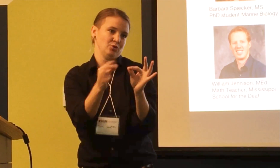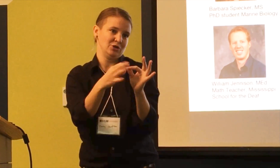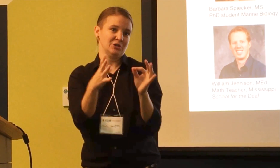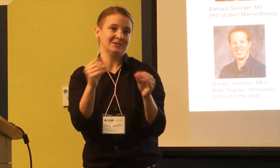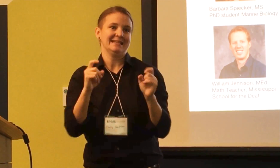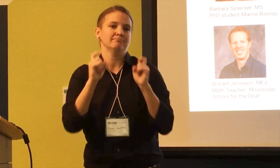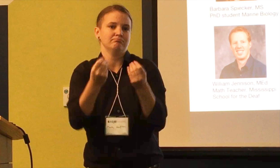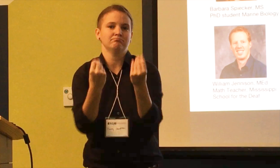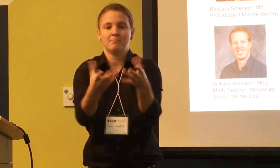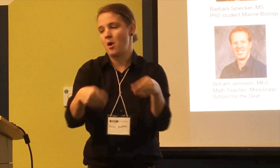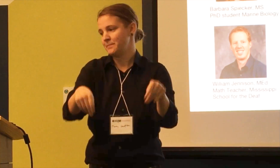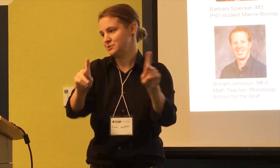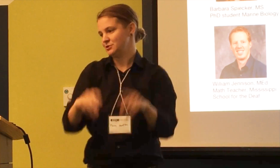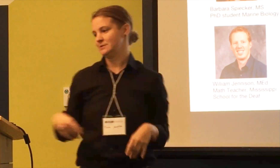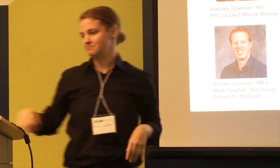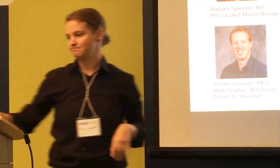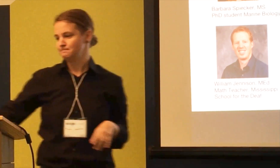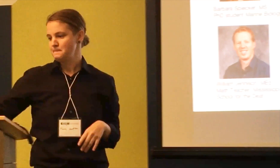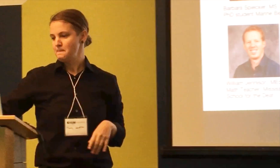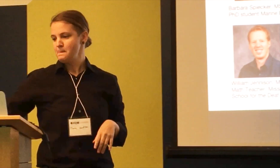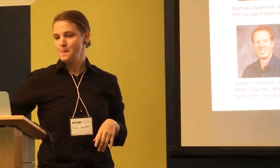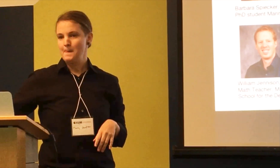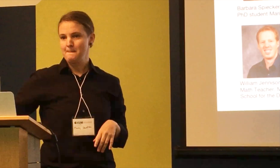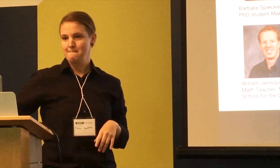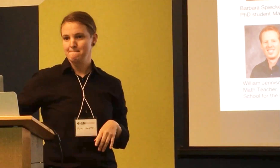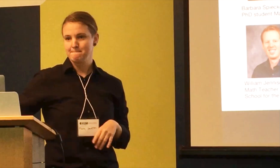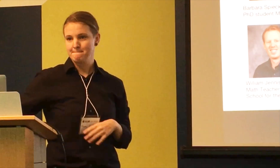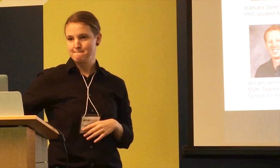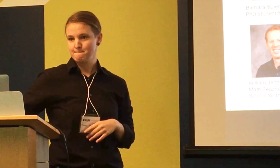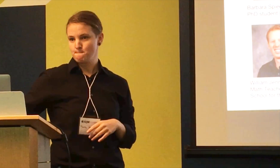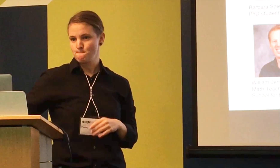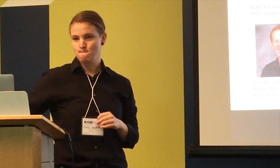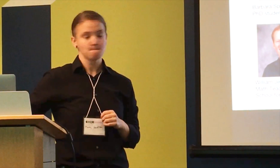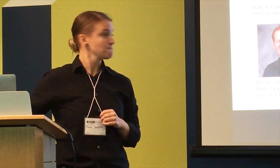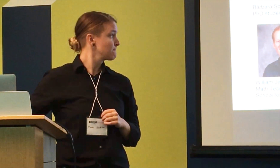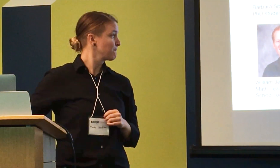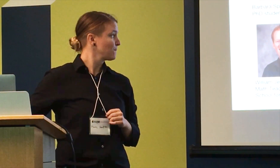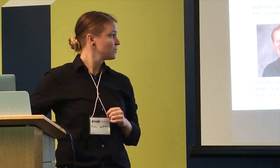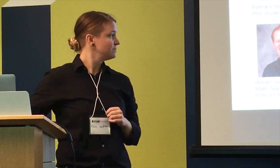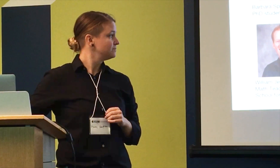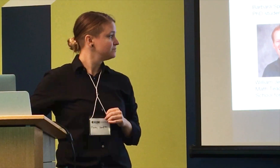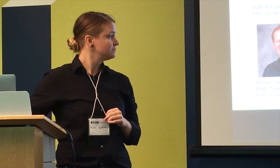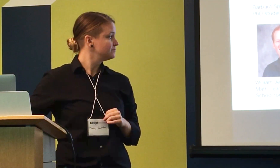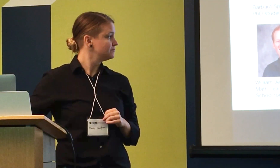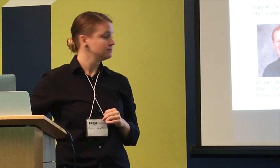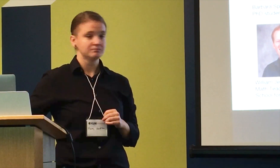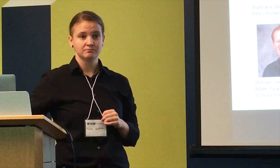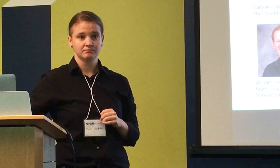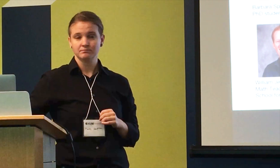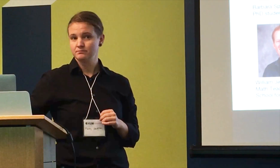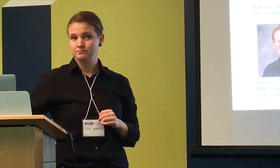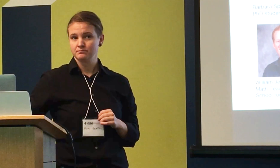But we need to make sure that these opportunities are available to as many deaf people who are interested as possible.